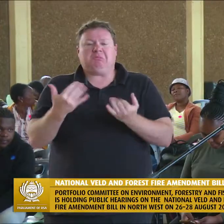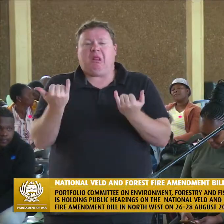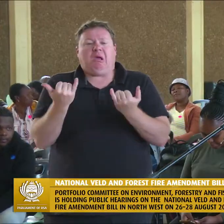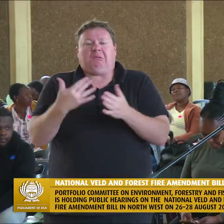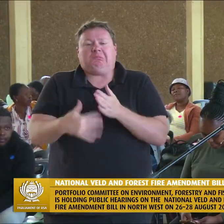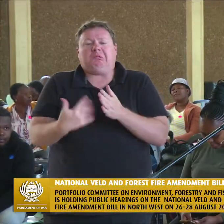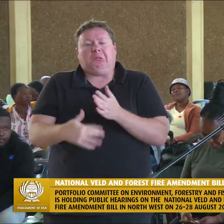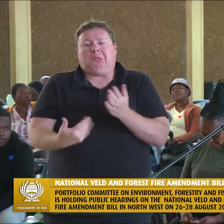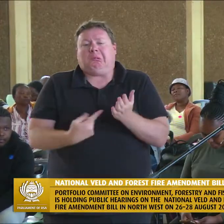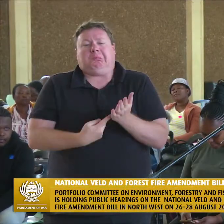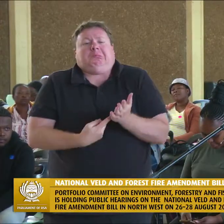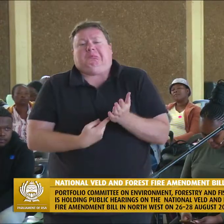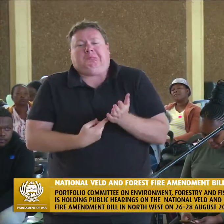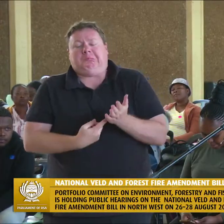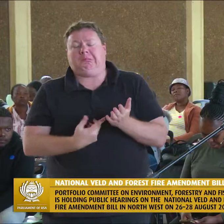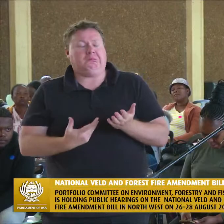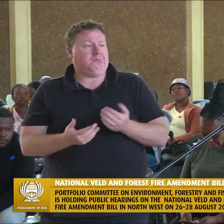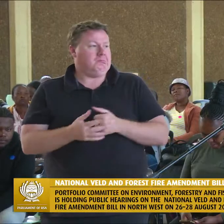foreign